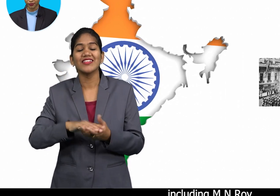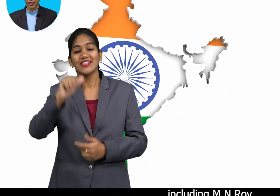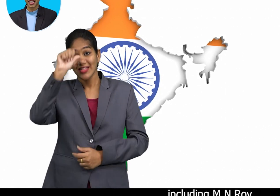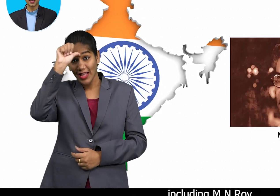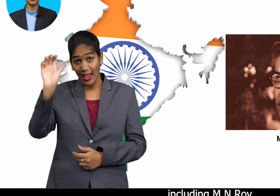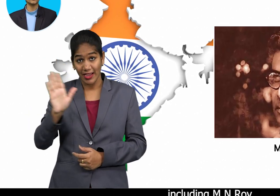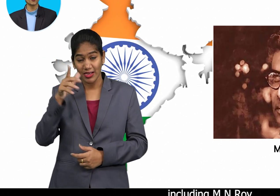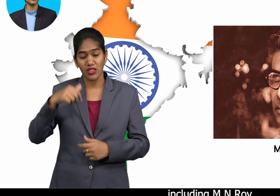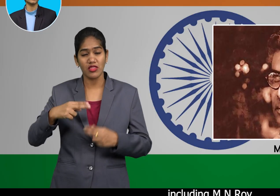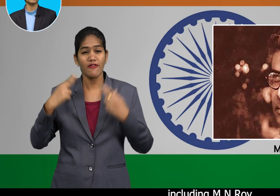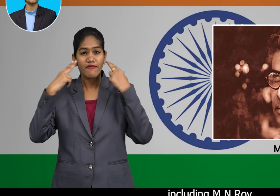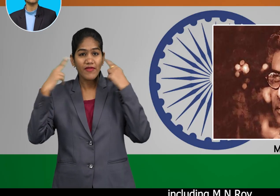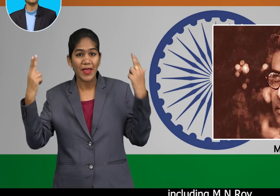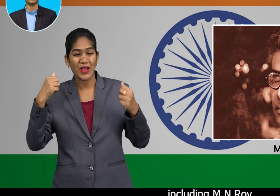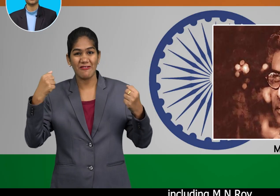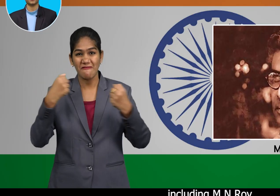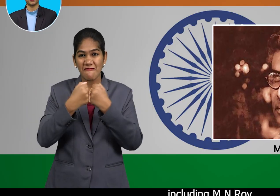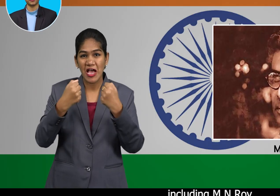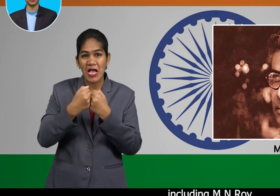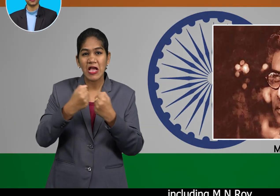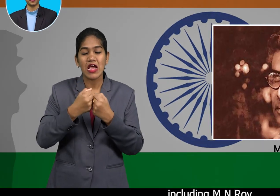including M.N. Roy,